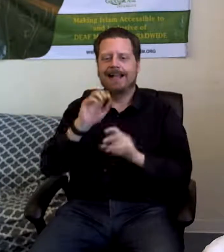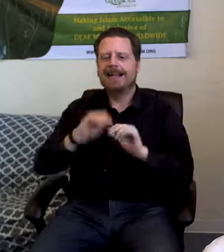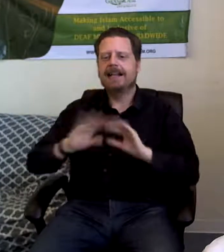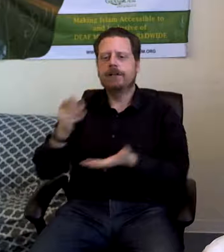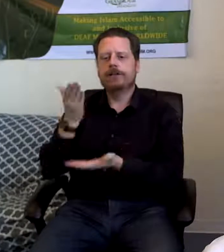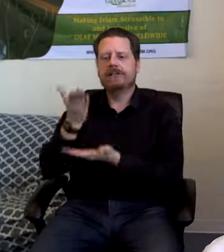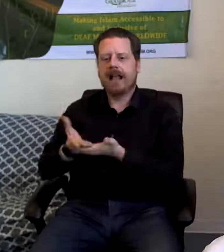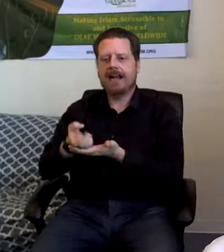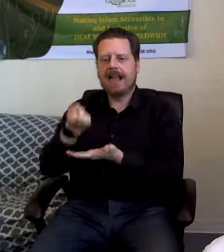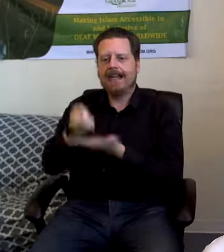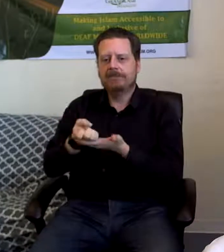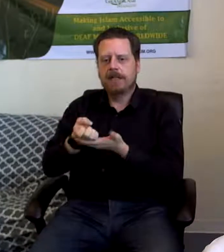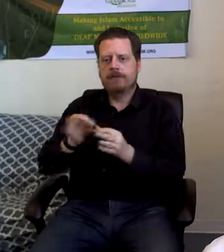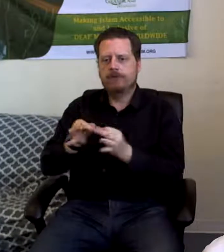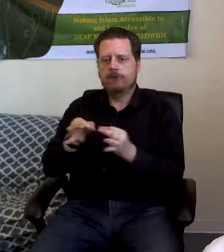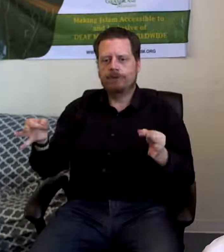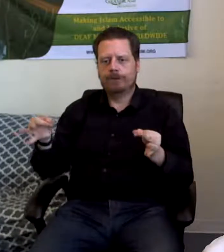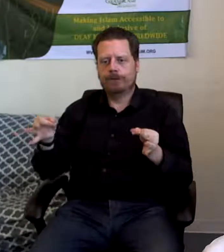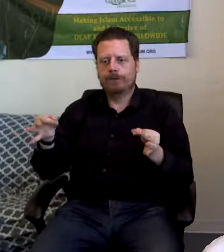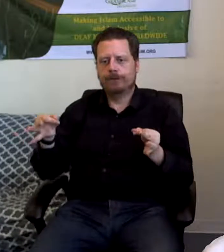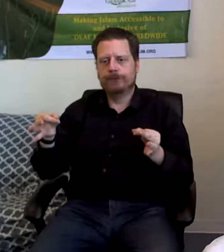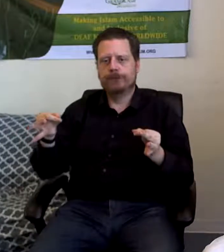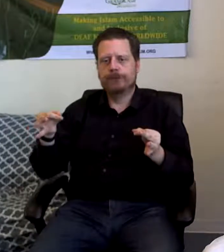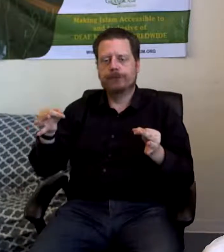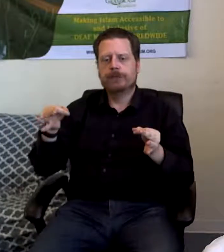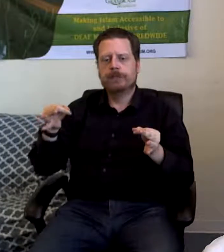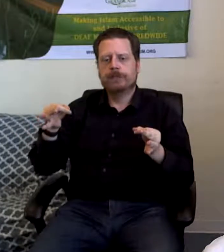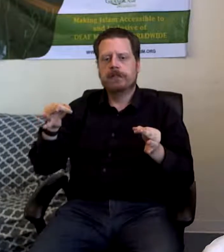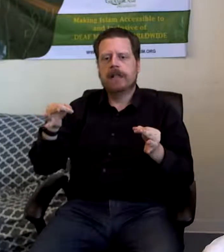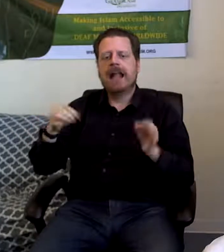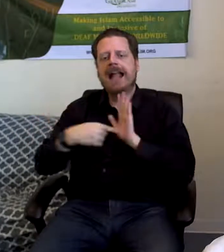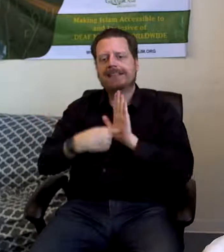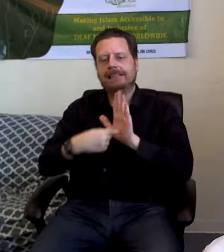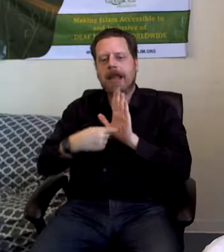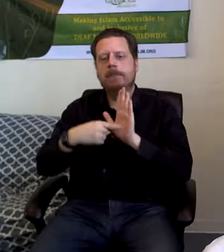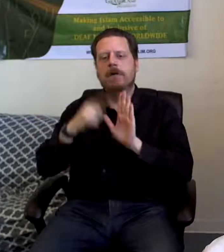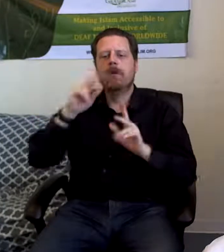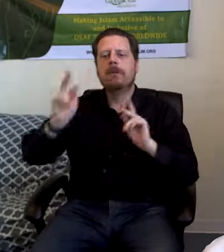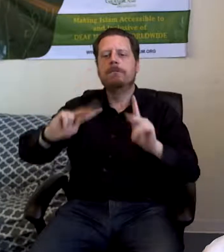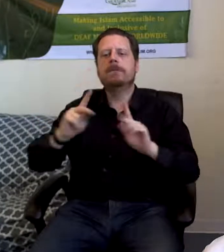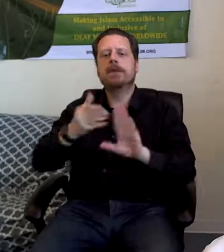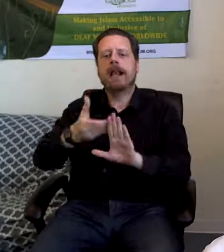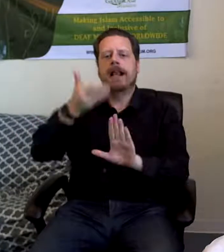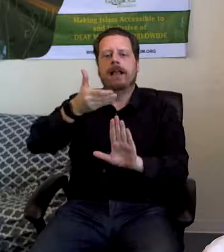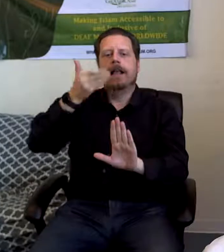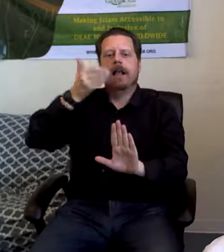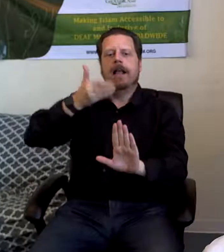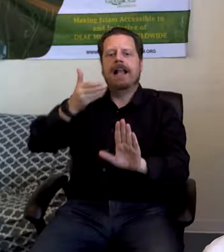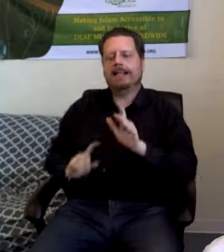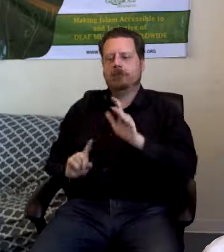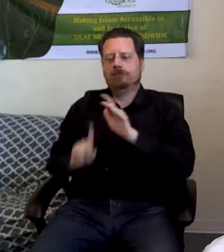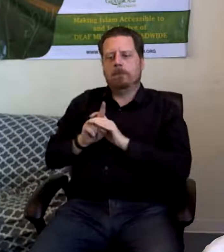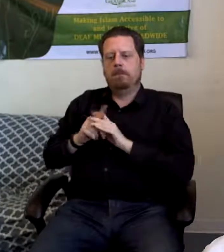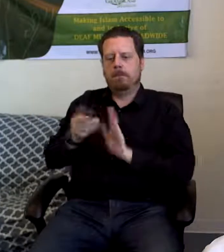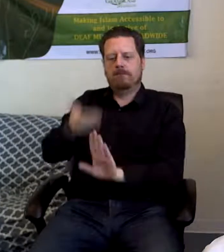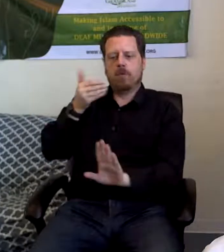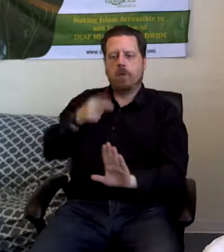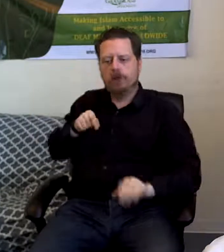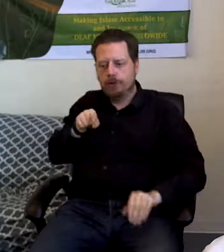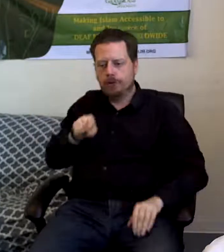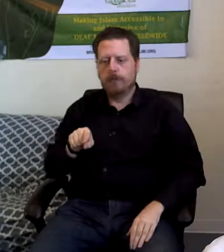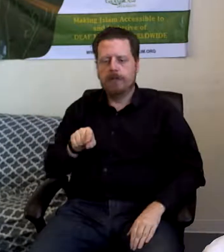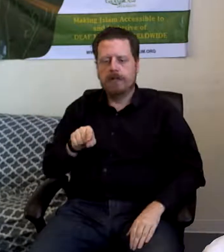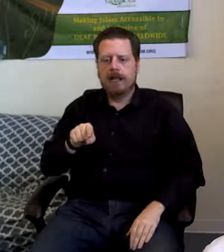verses, and an example of those who preceded before you, and an